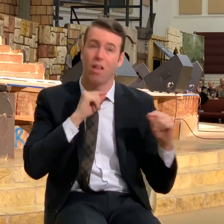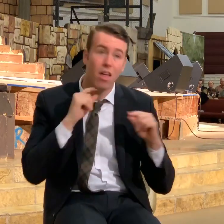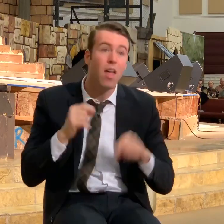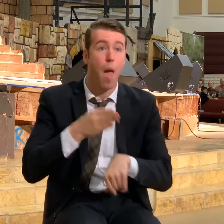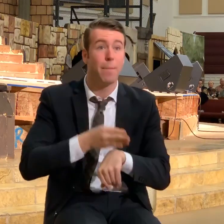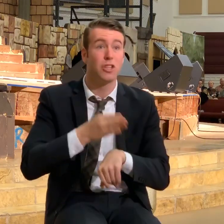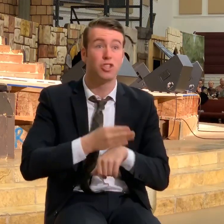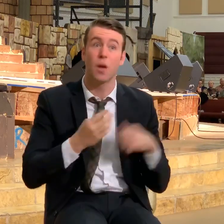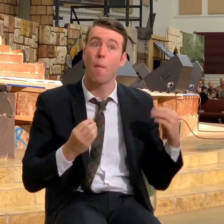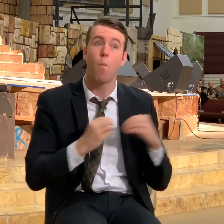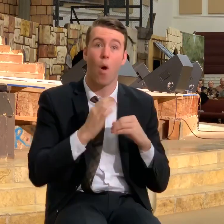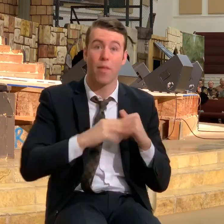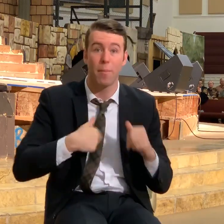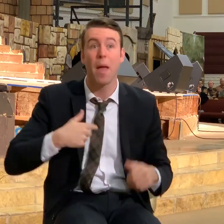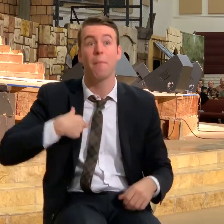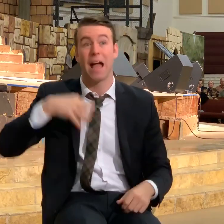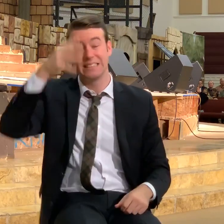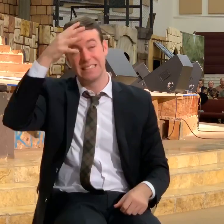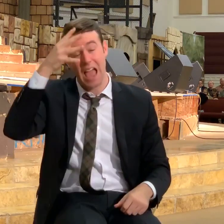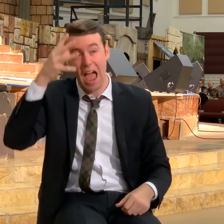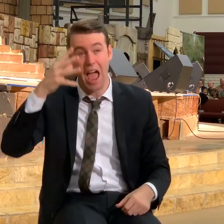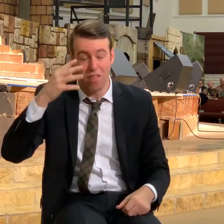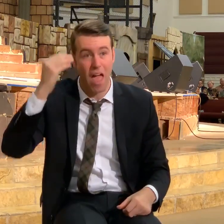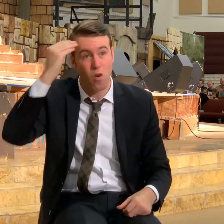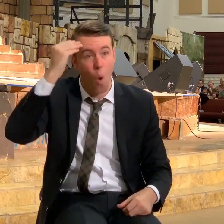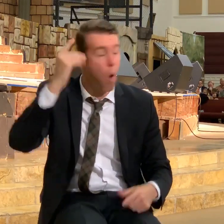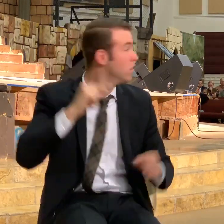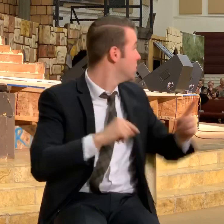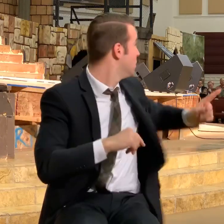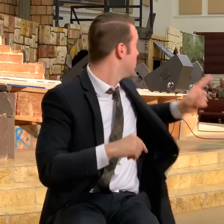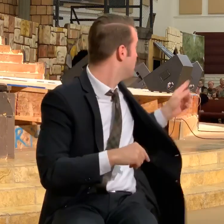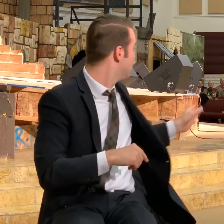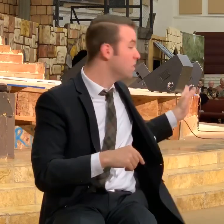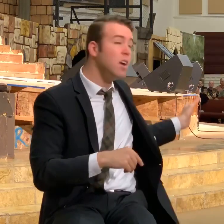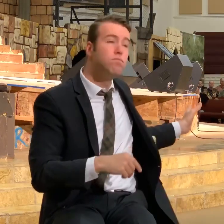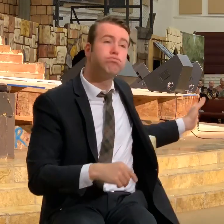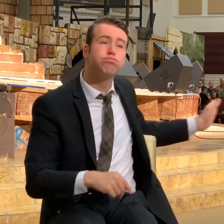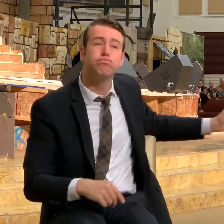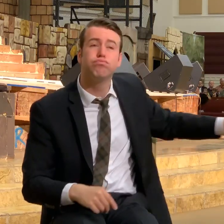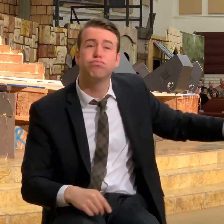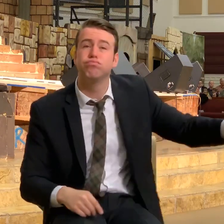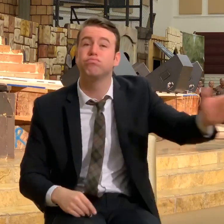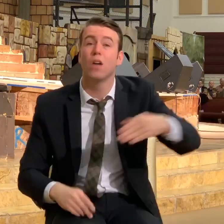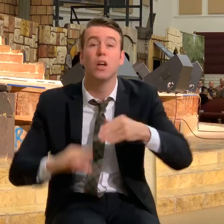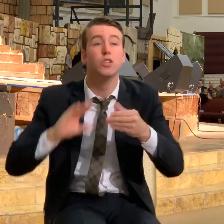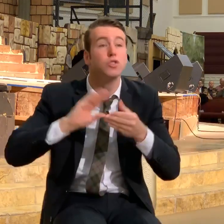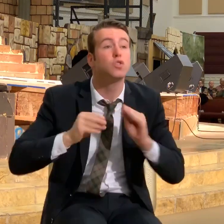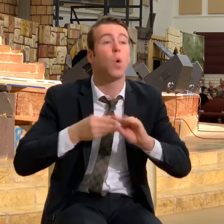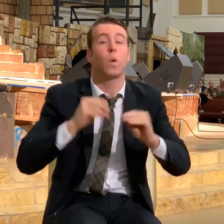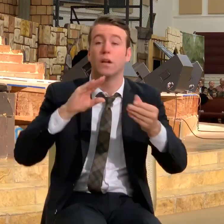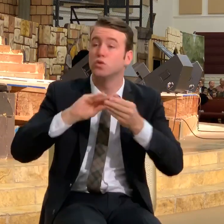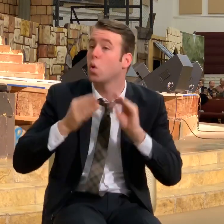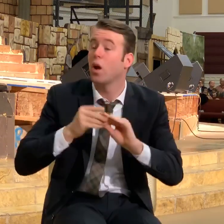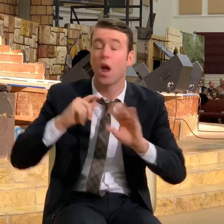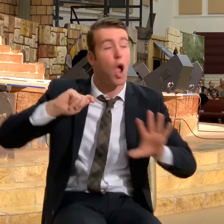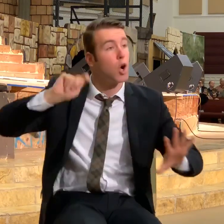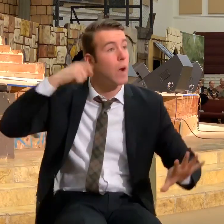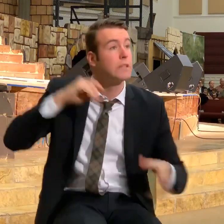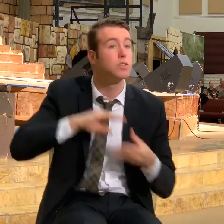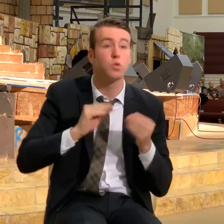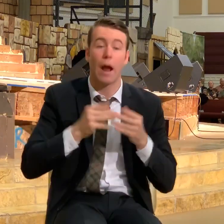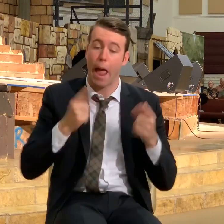been around a lot longer. My dad's been around a lot longer. They could start at this side of the building and tell every one of us a story about some kind of crazy story like